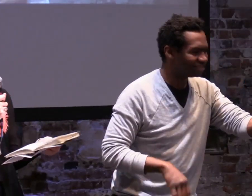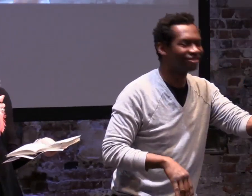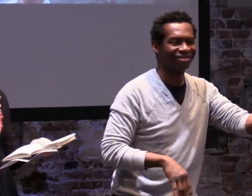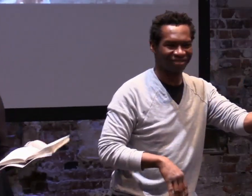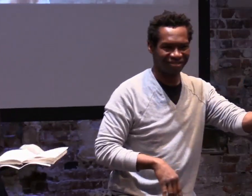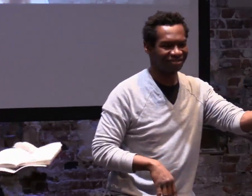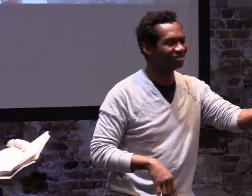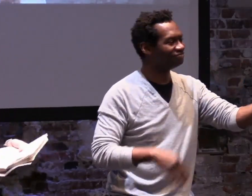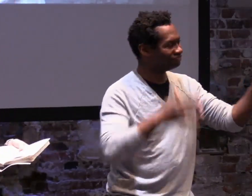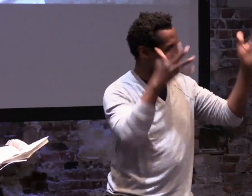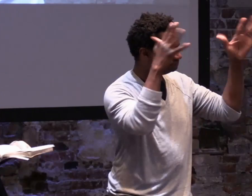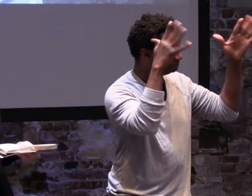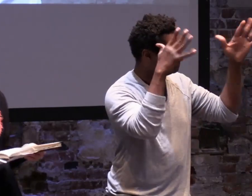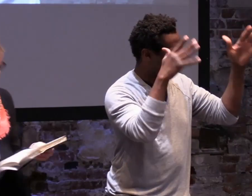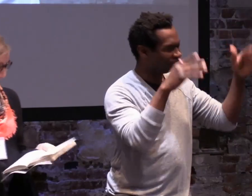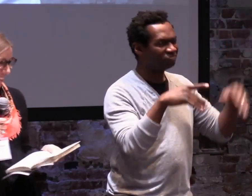In the coming months.